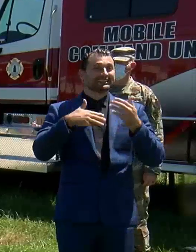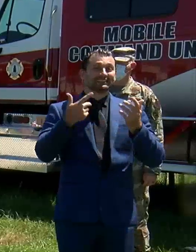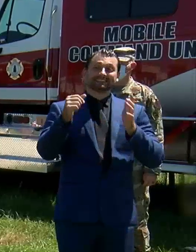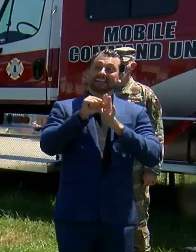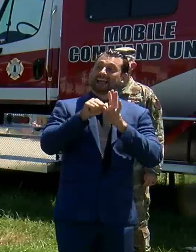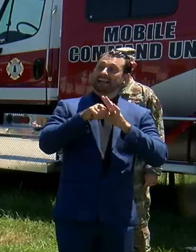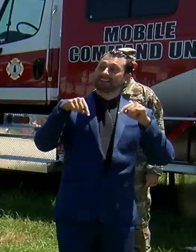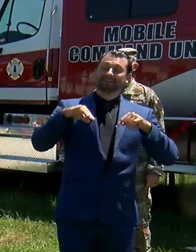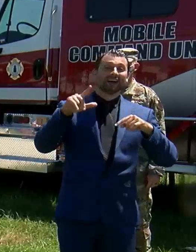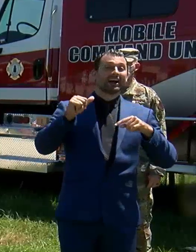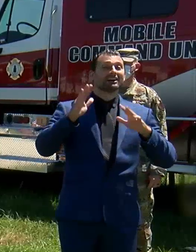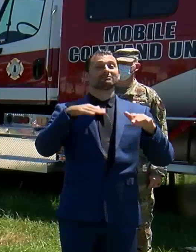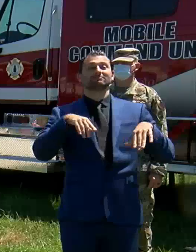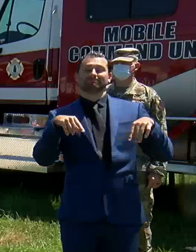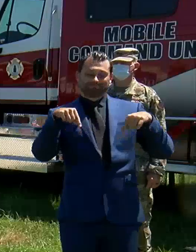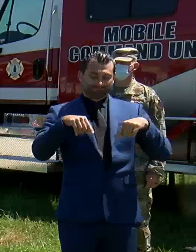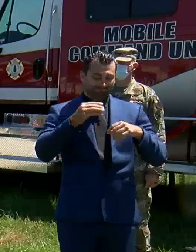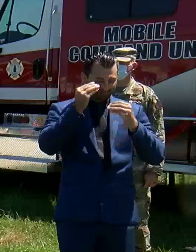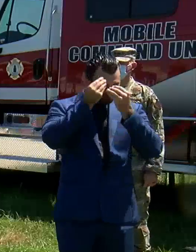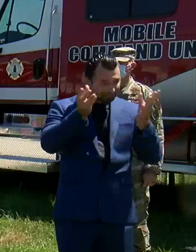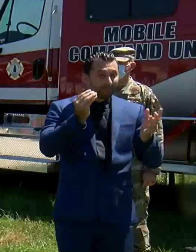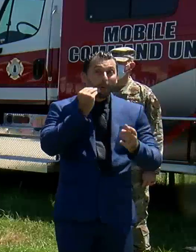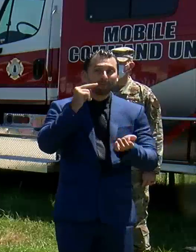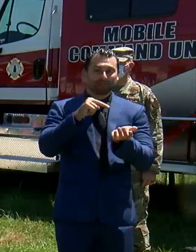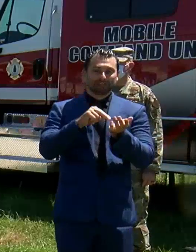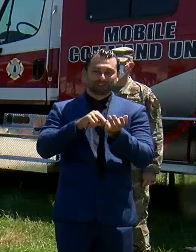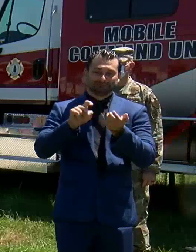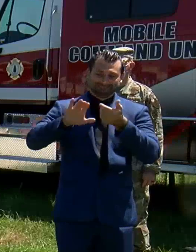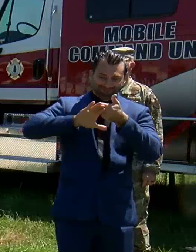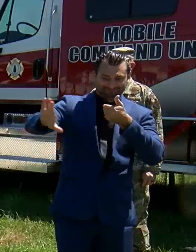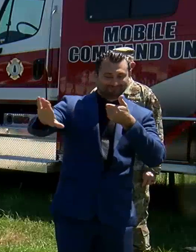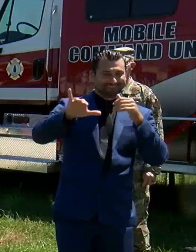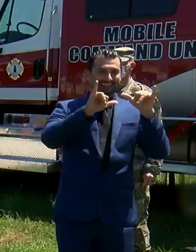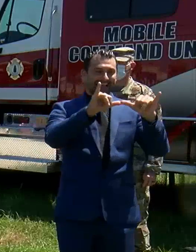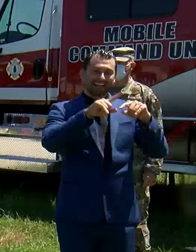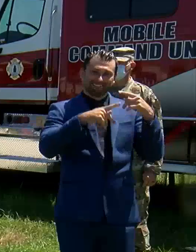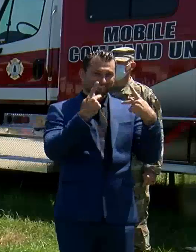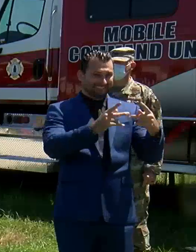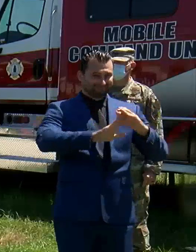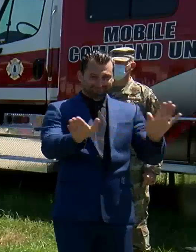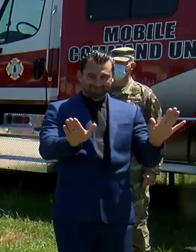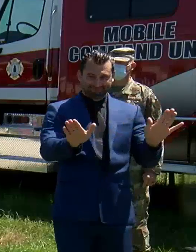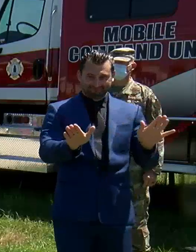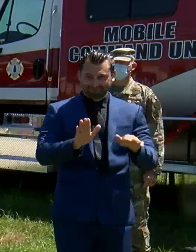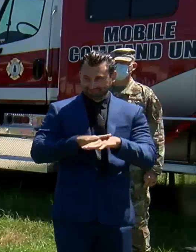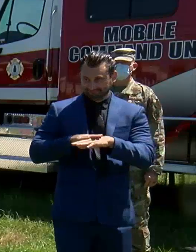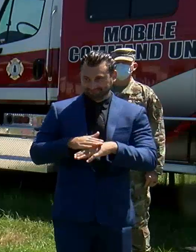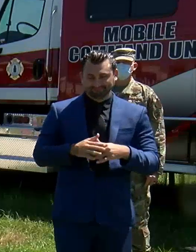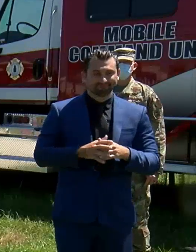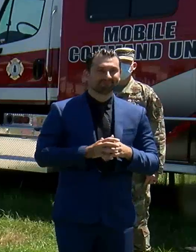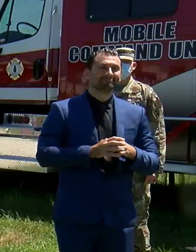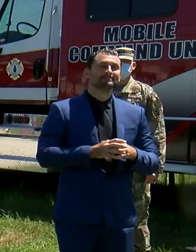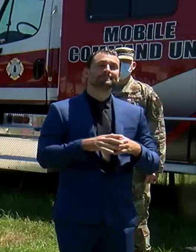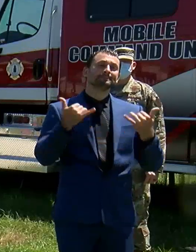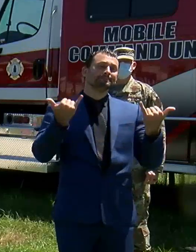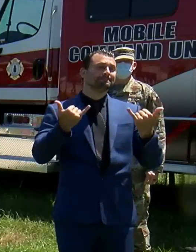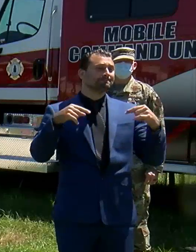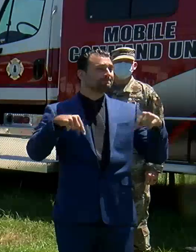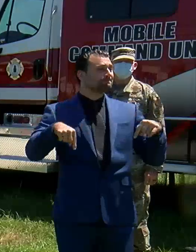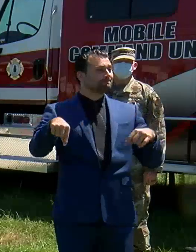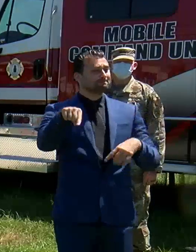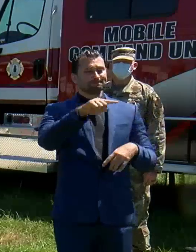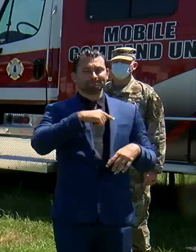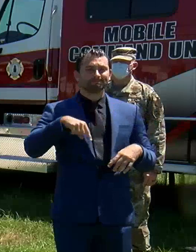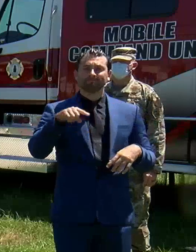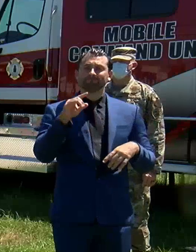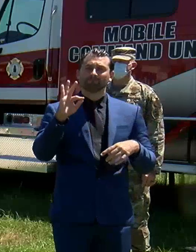Daytona, they understand the risk that comes with that. So what they're doing, I think pretty common practice in Florida has been, if somebody